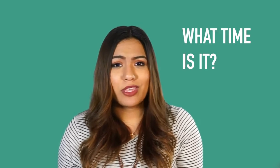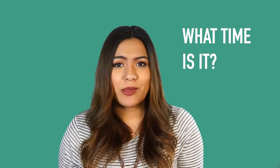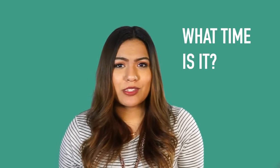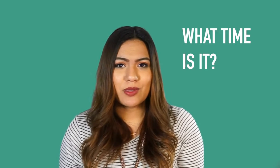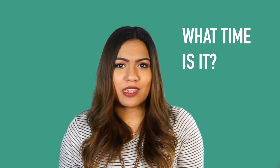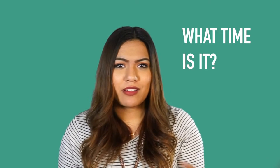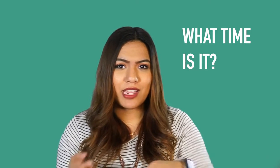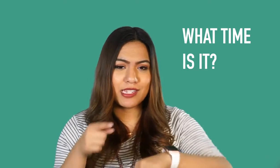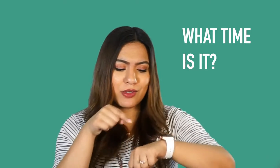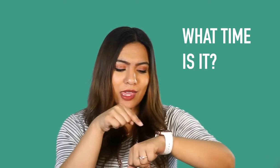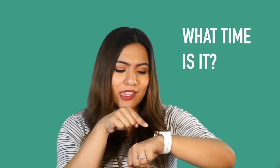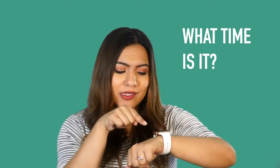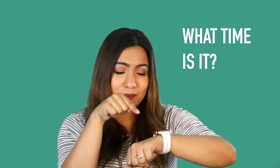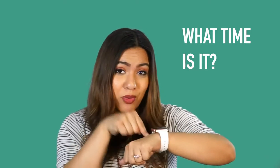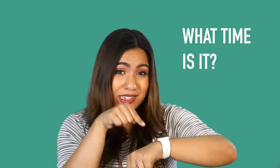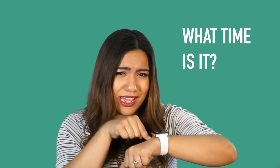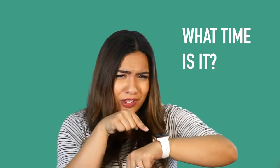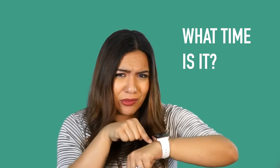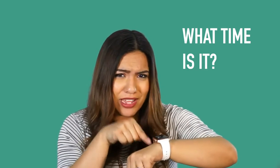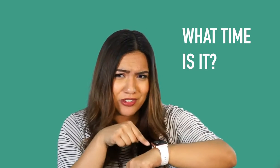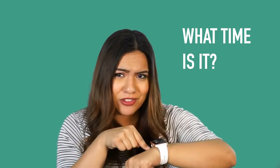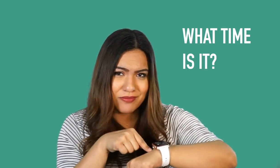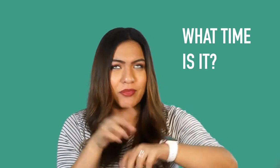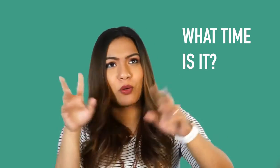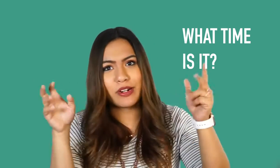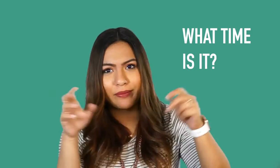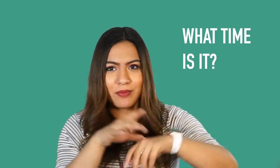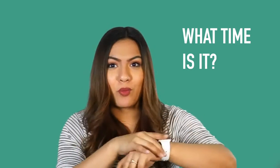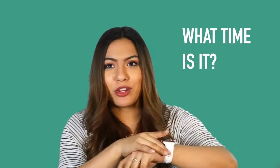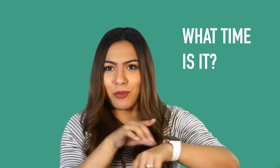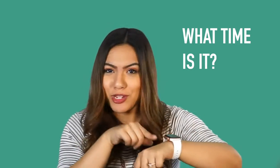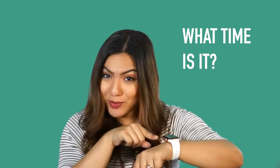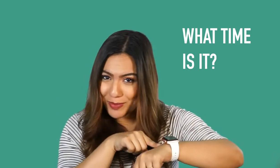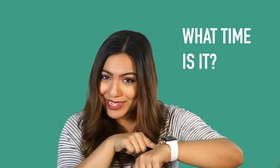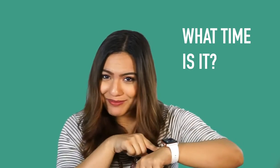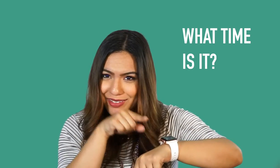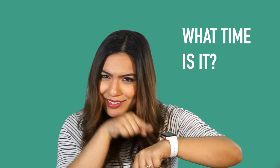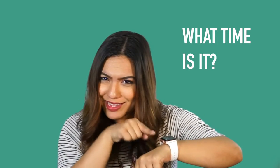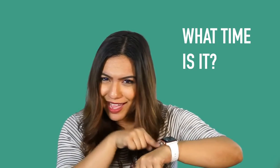What you can do here is you can point at your watch, or where your watch would be,